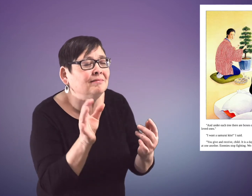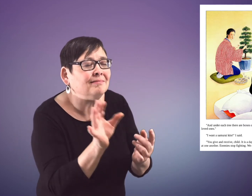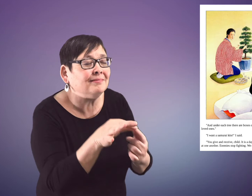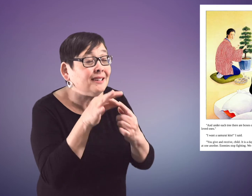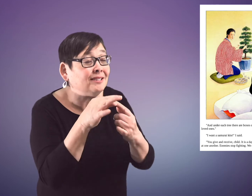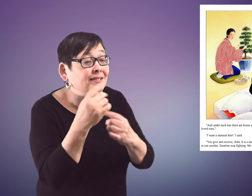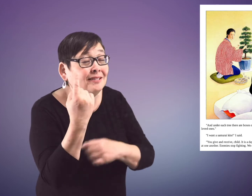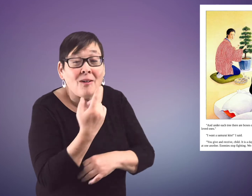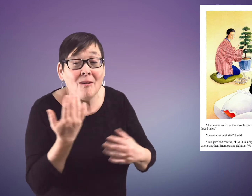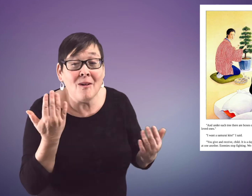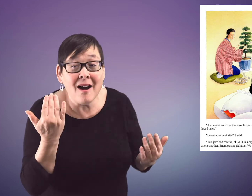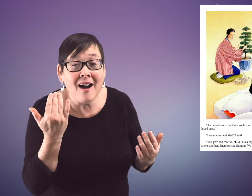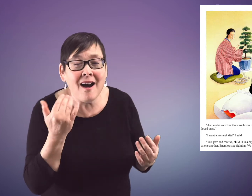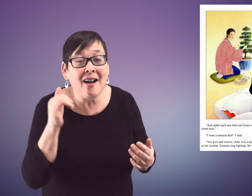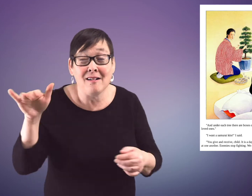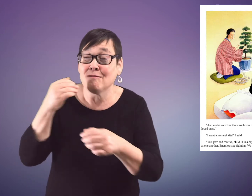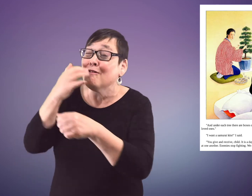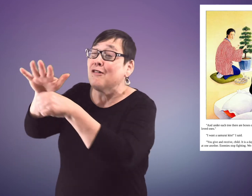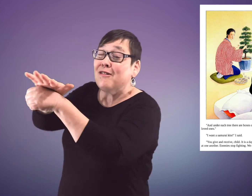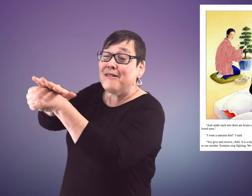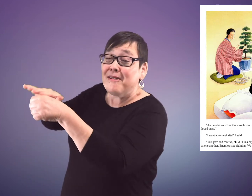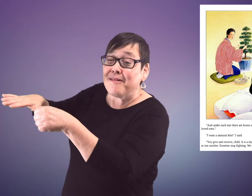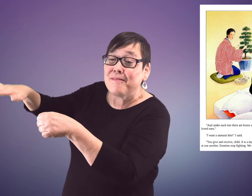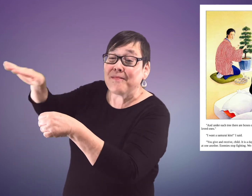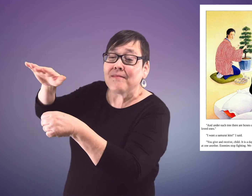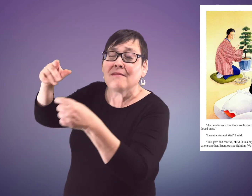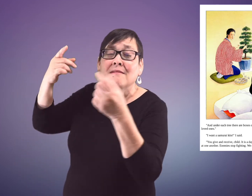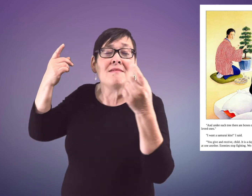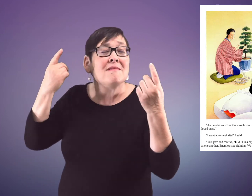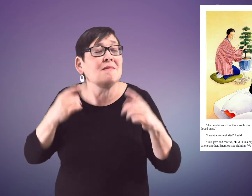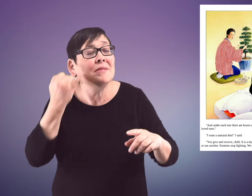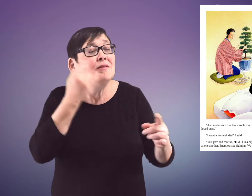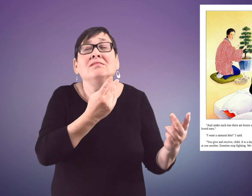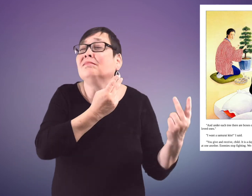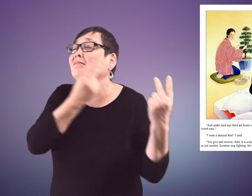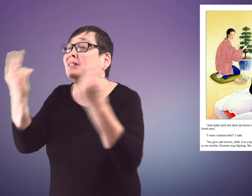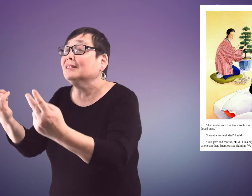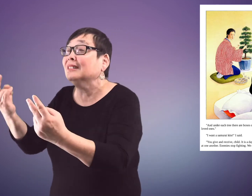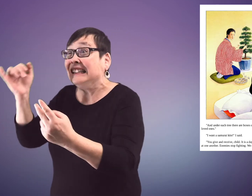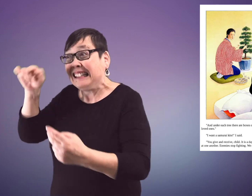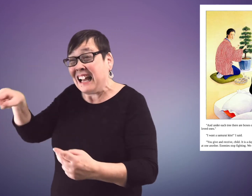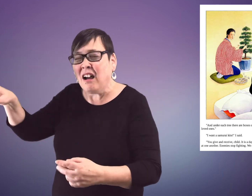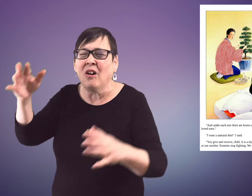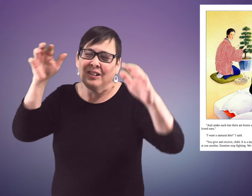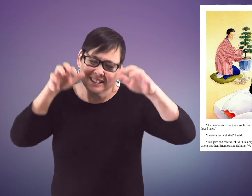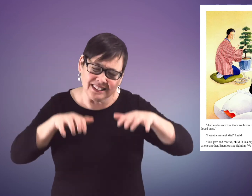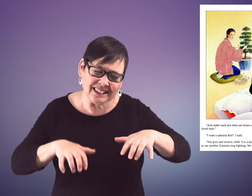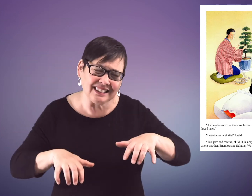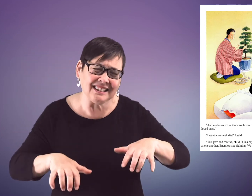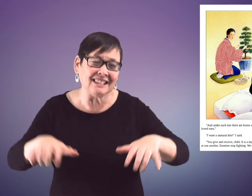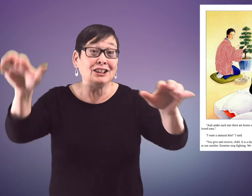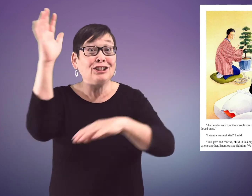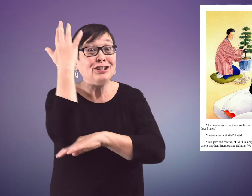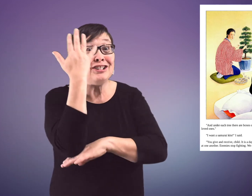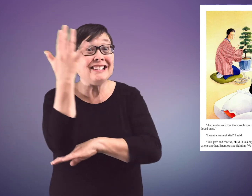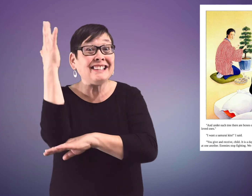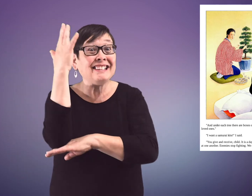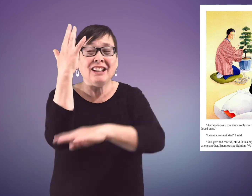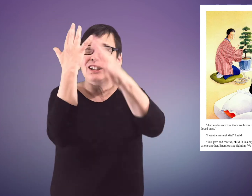"Today is a very special day in that warm place. If you happen to be there now, you'd see trees like